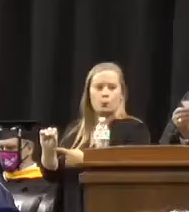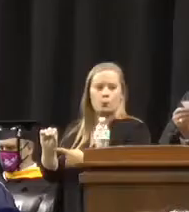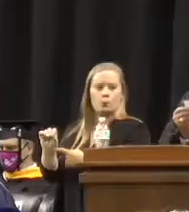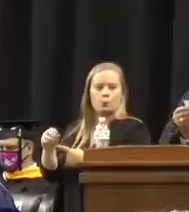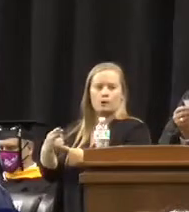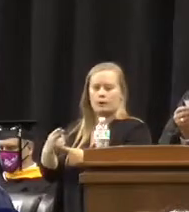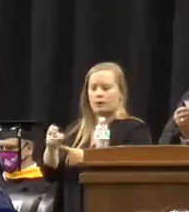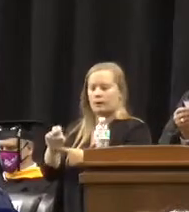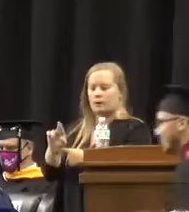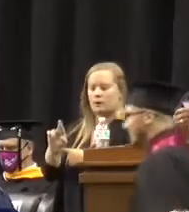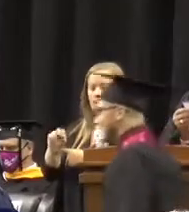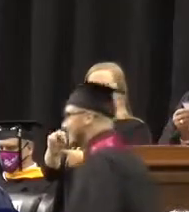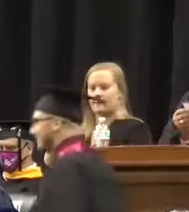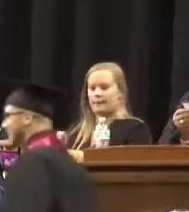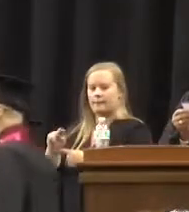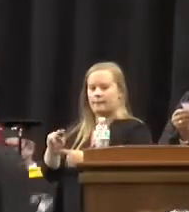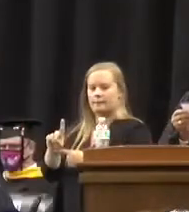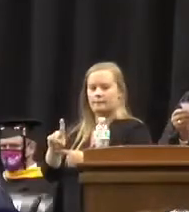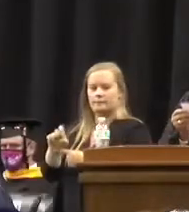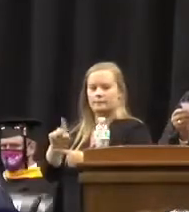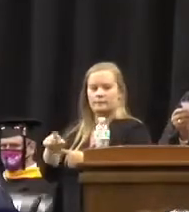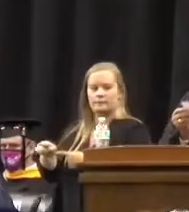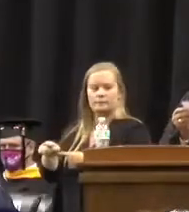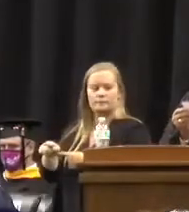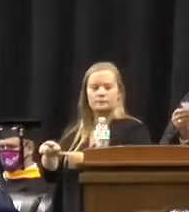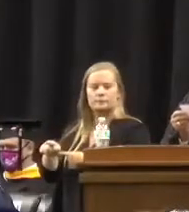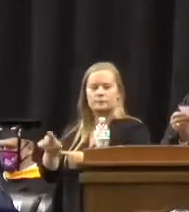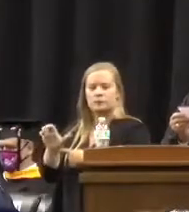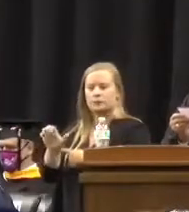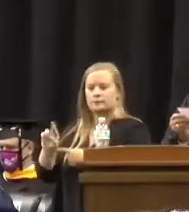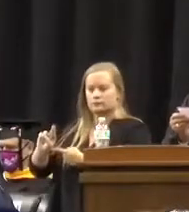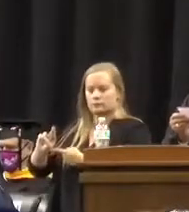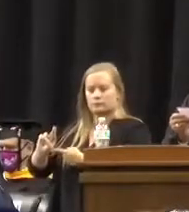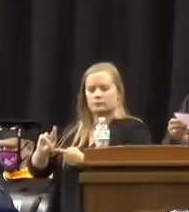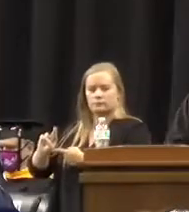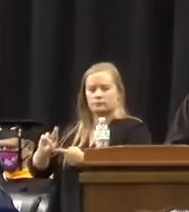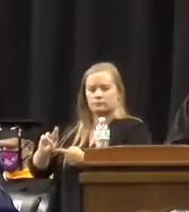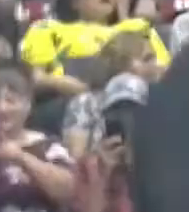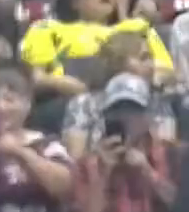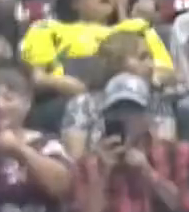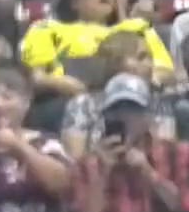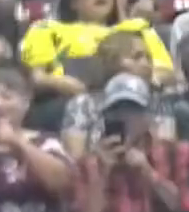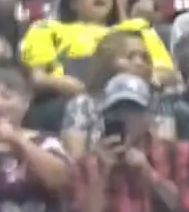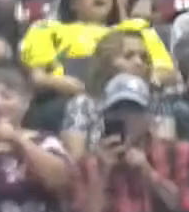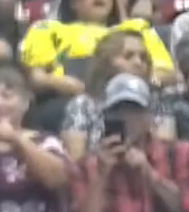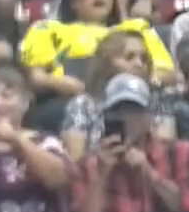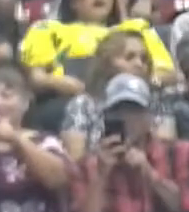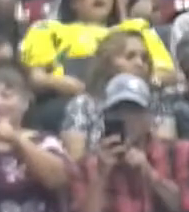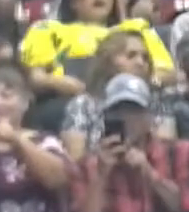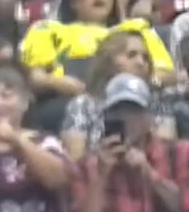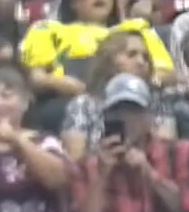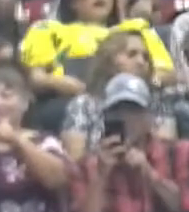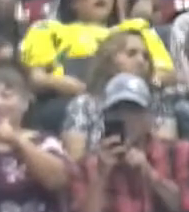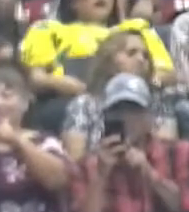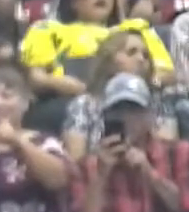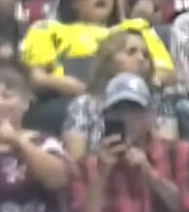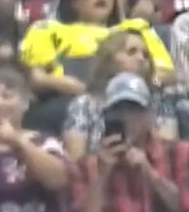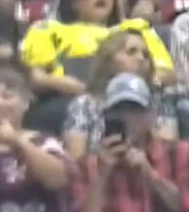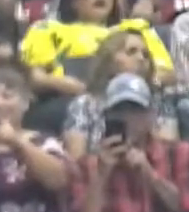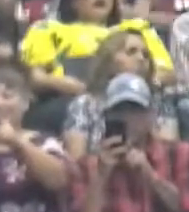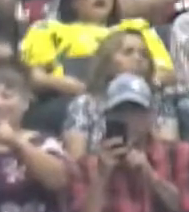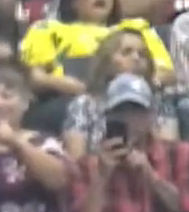Antonio Jesus Hernandez, Crimson Scholar, Meritorious Graduate.